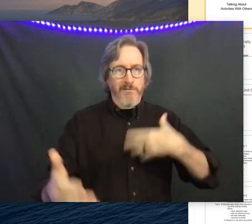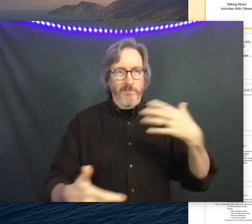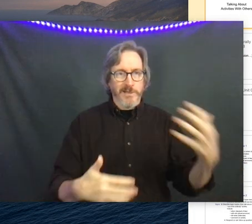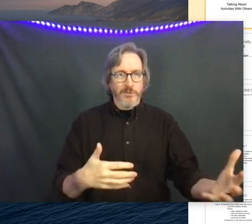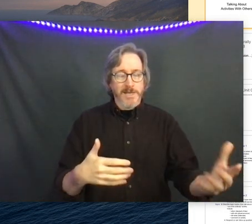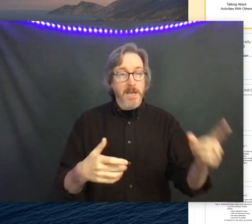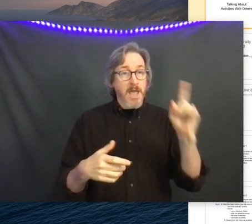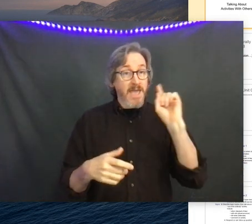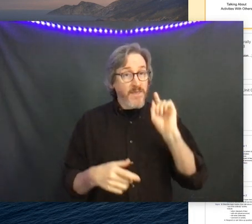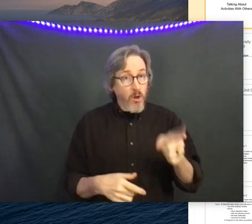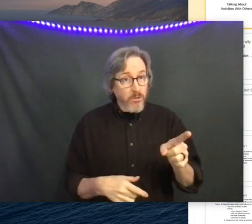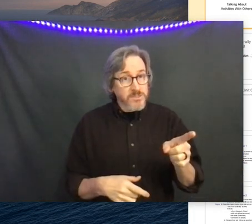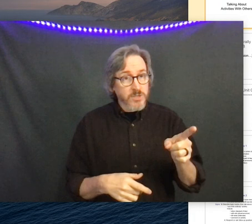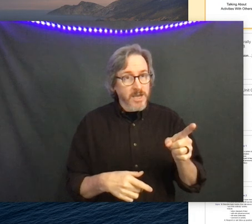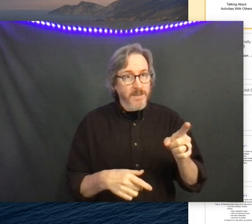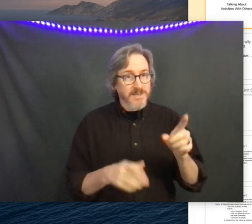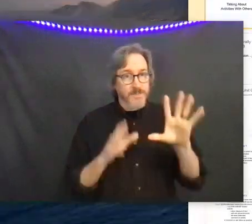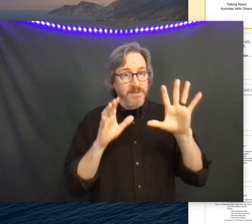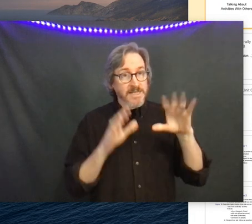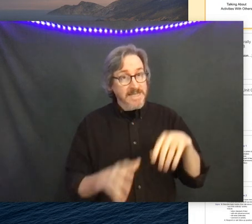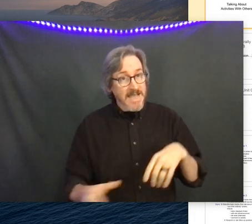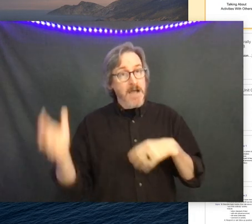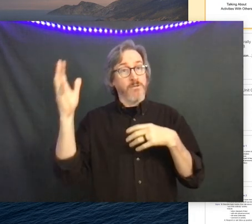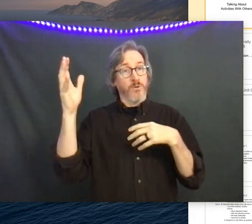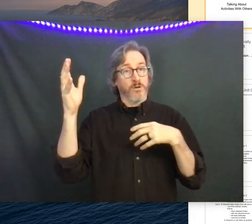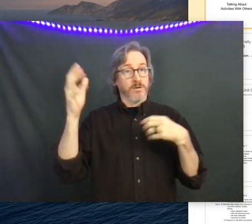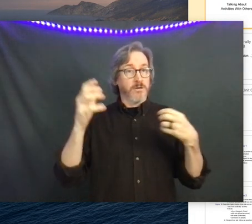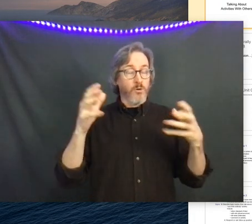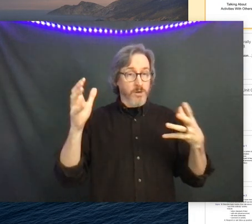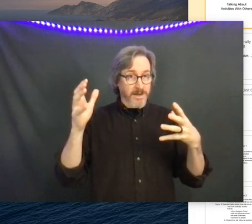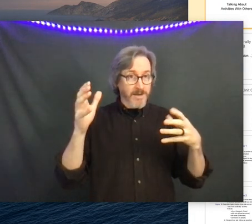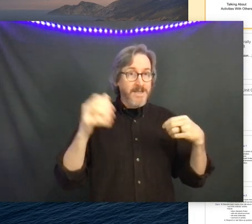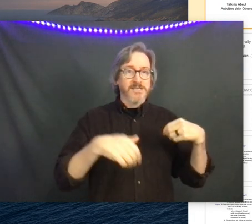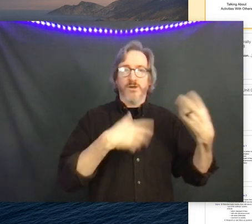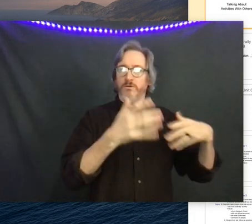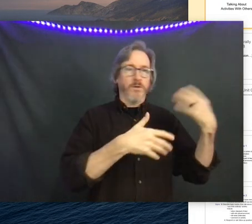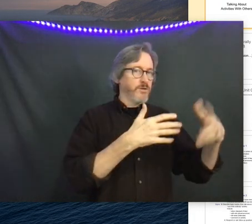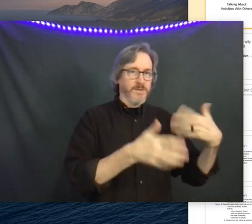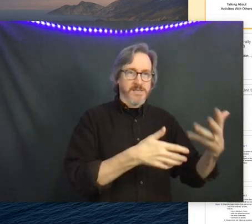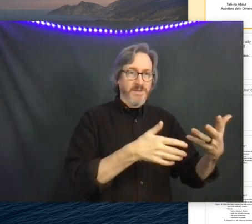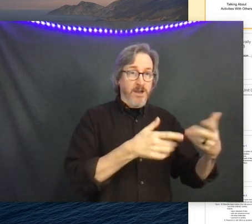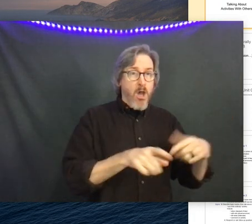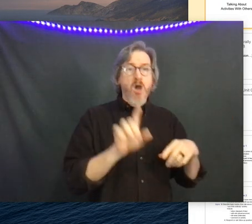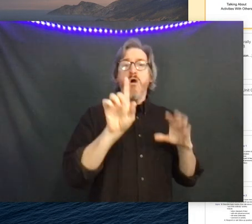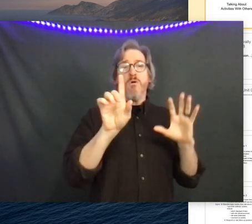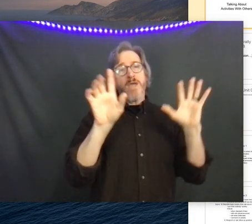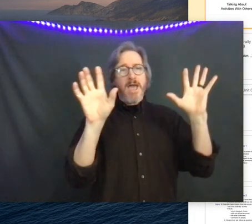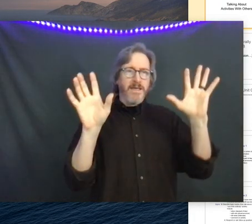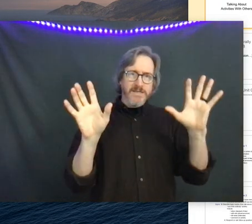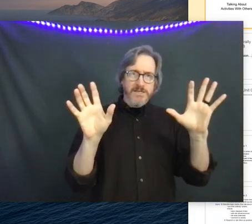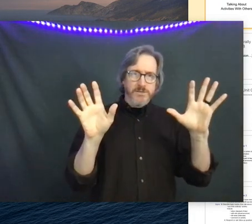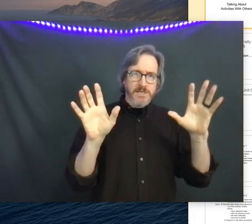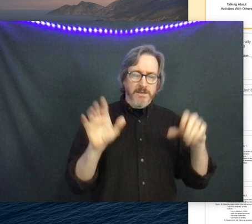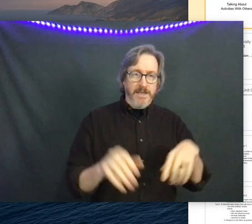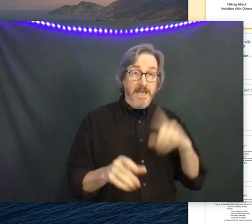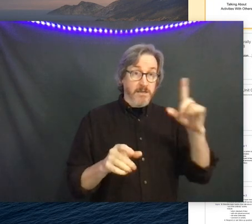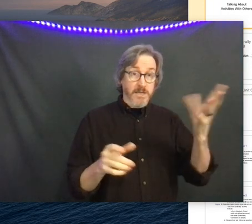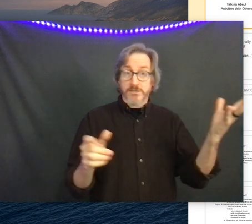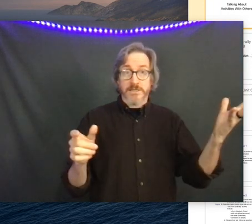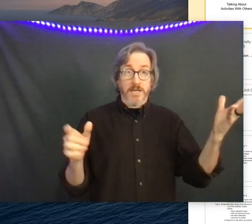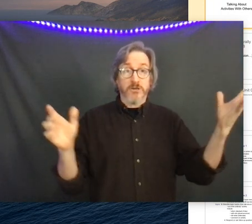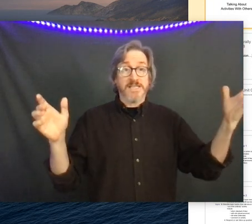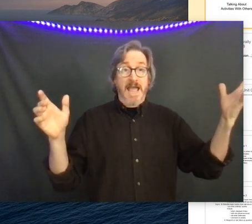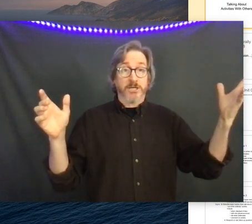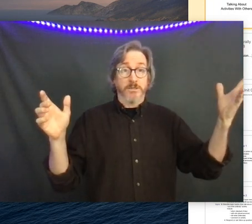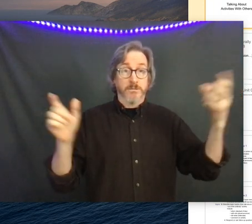how often we do it, and then also talking about something that's out of the ordinary. So you're doing something and, oh yeah, this interesting thing. And